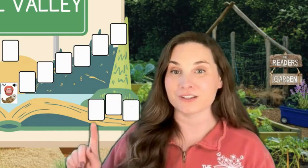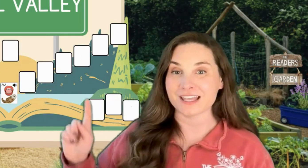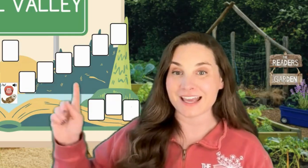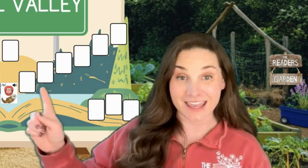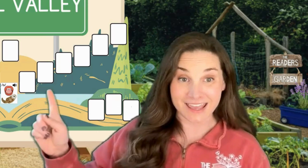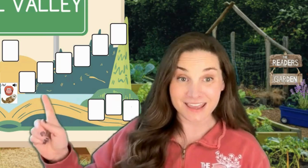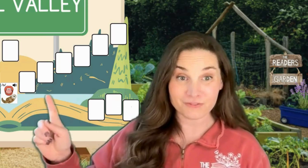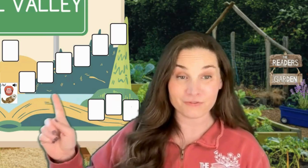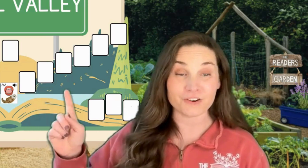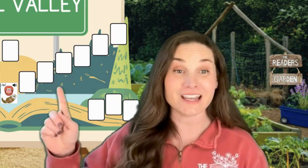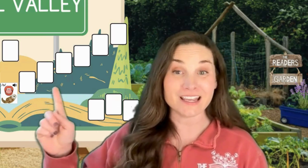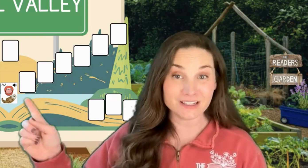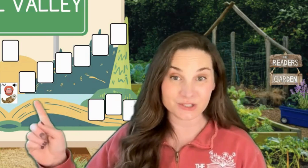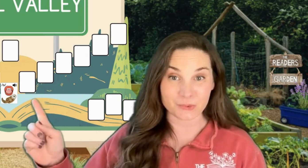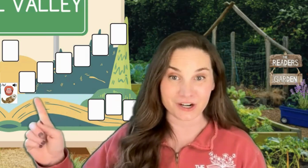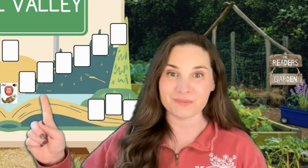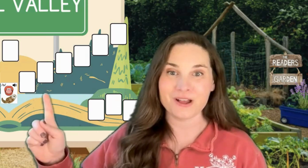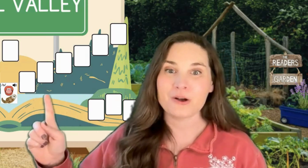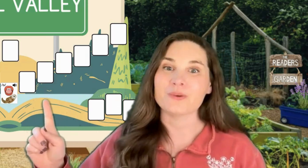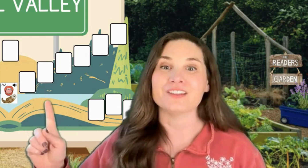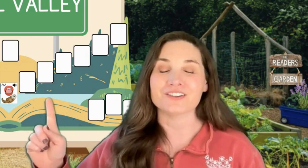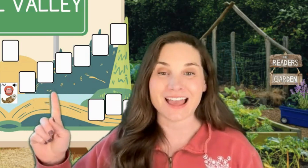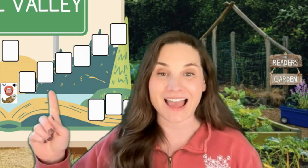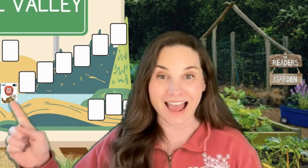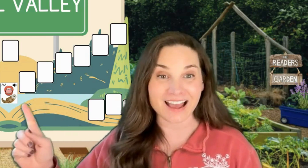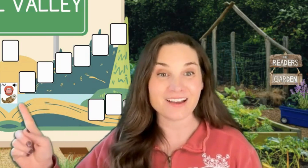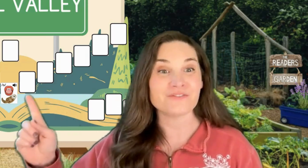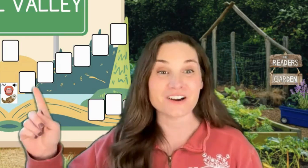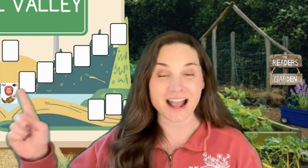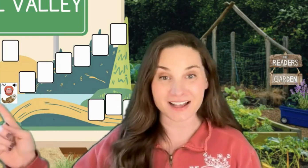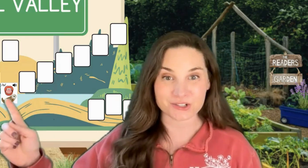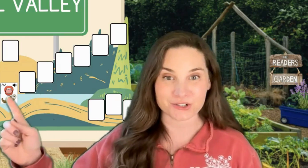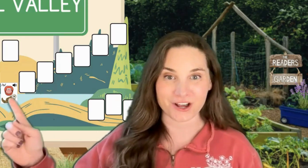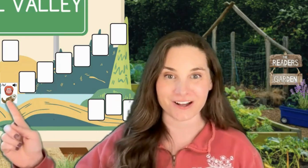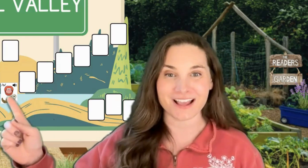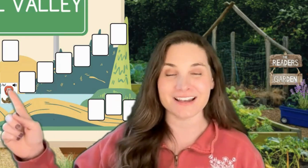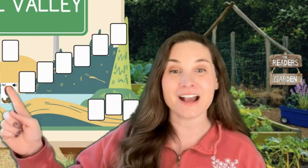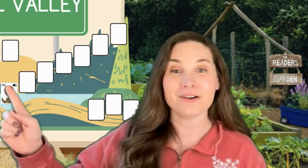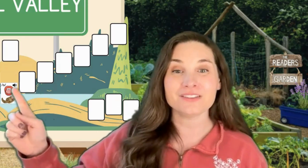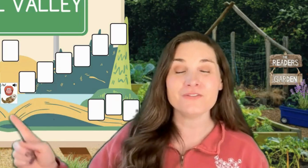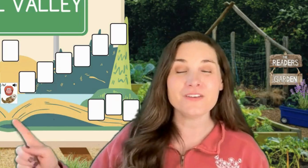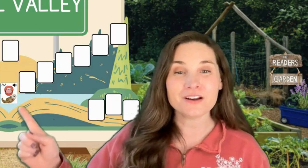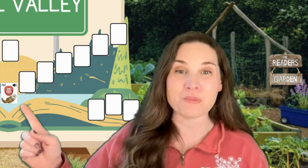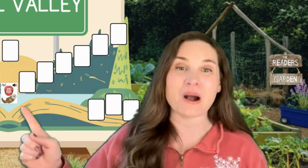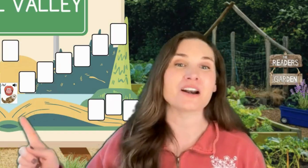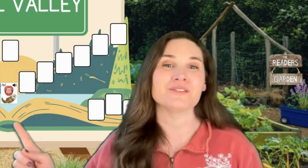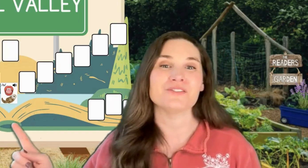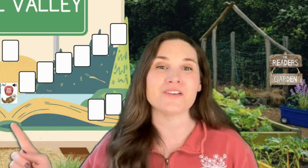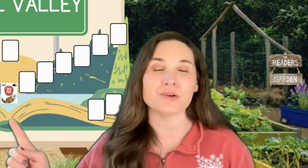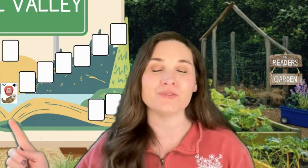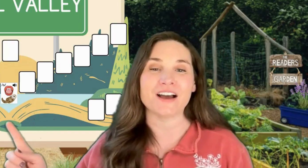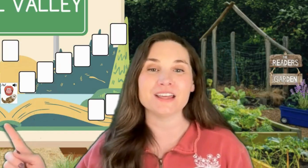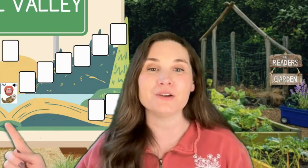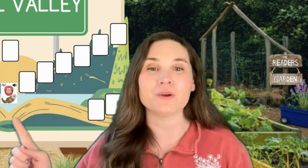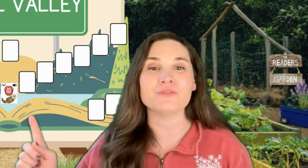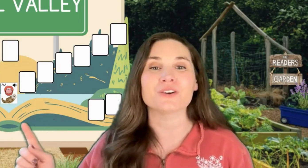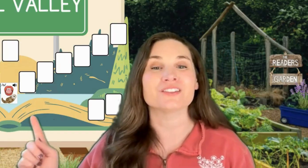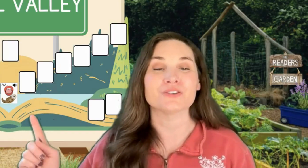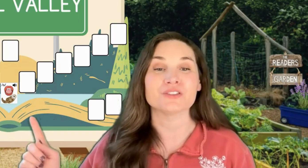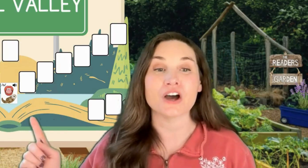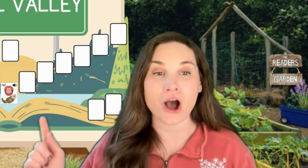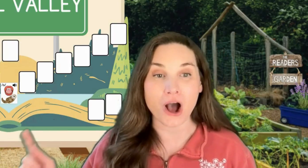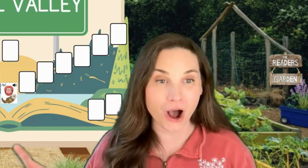that we learned the I for inchworm, we learned the A for astronaut, and now at the very bottom of the vowel valley,